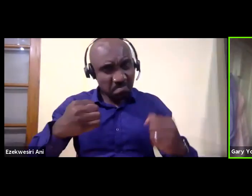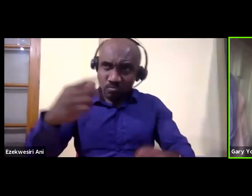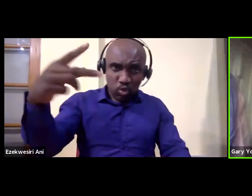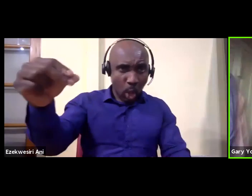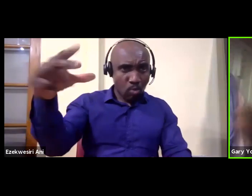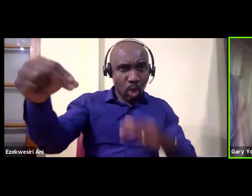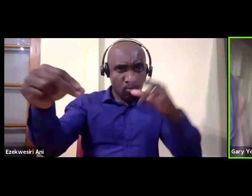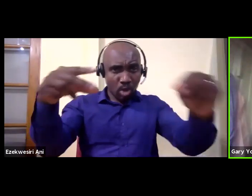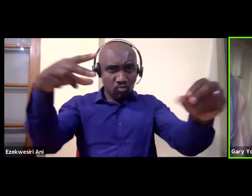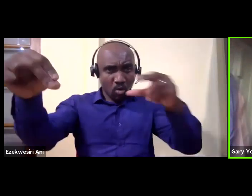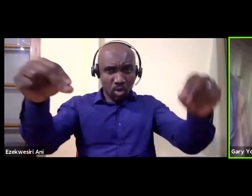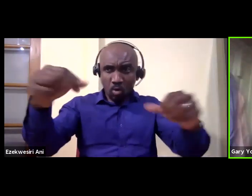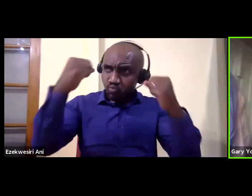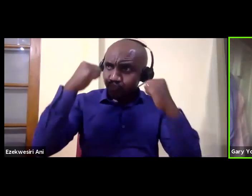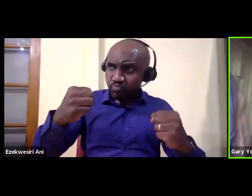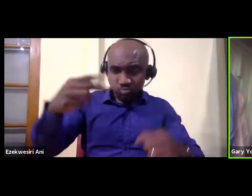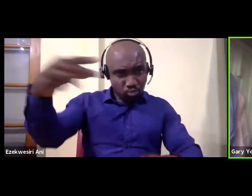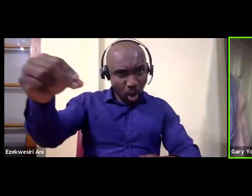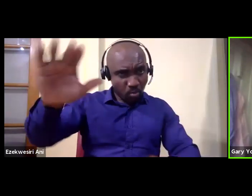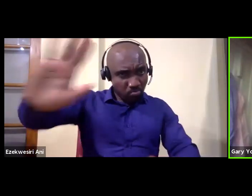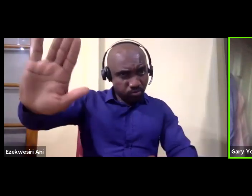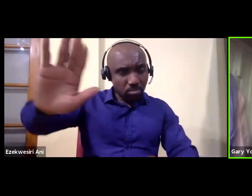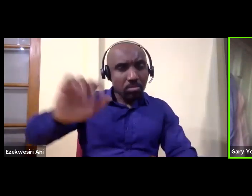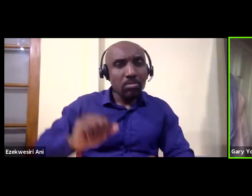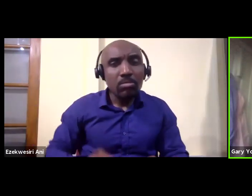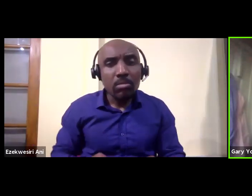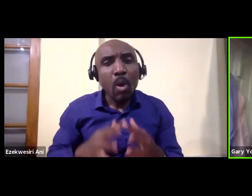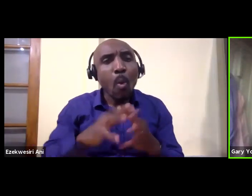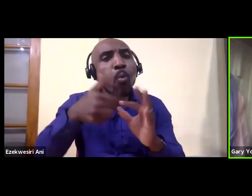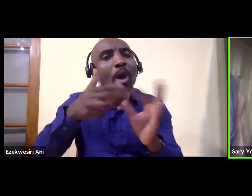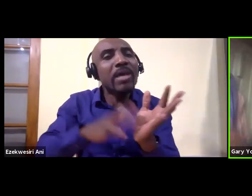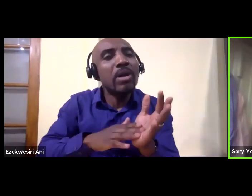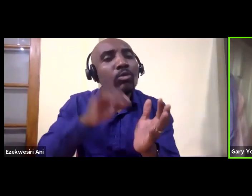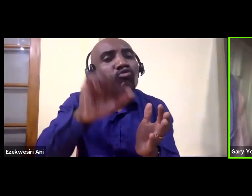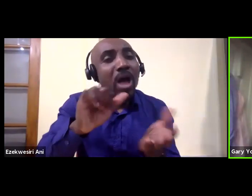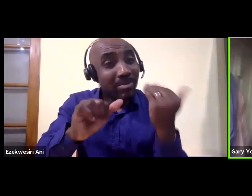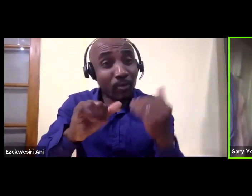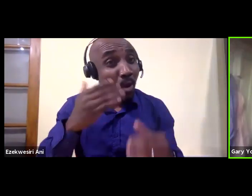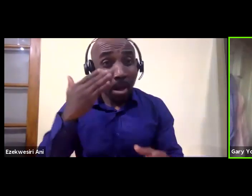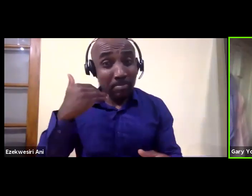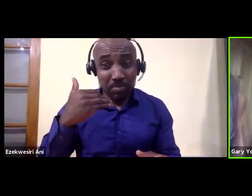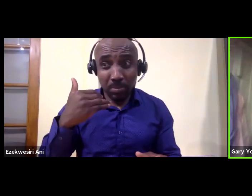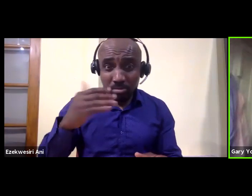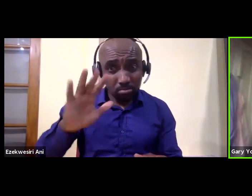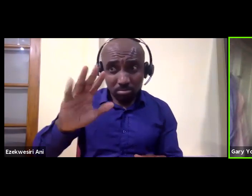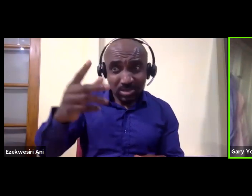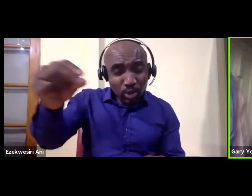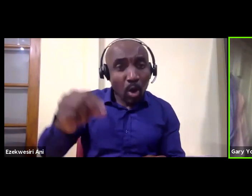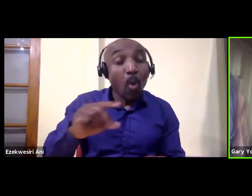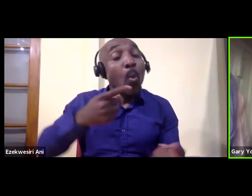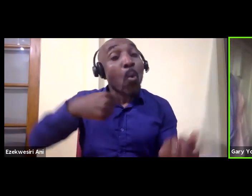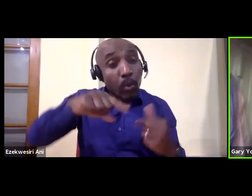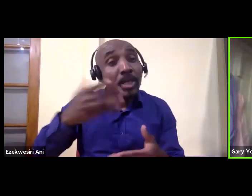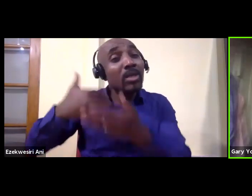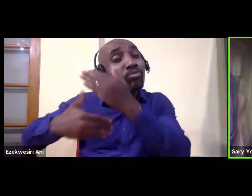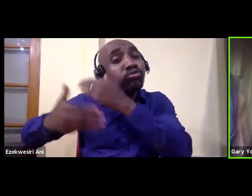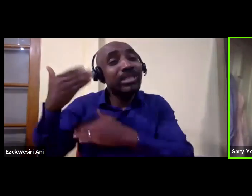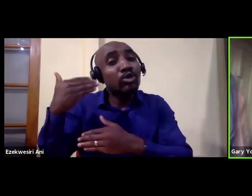to school. As Wayman pointed out, Black people also have a rich history